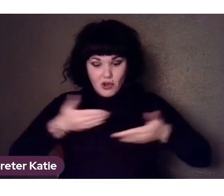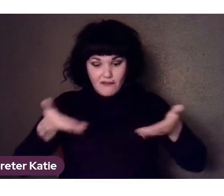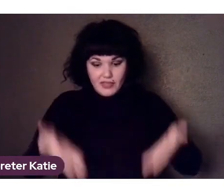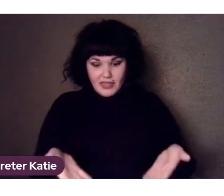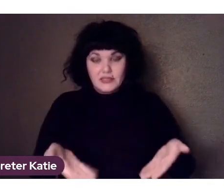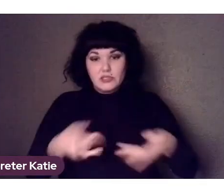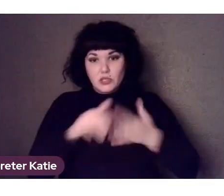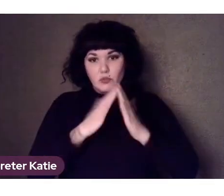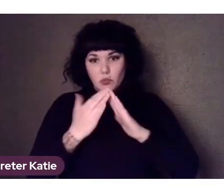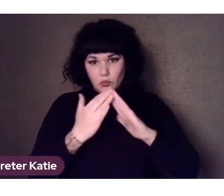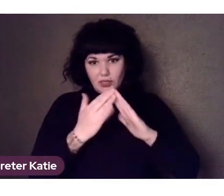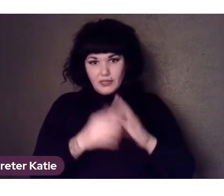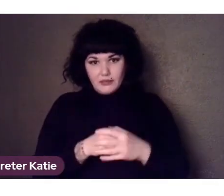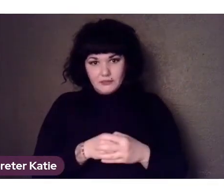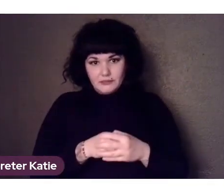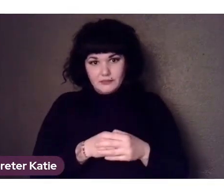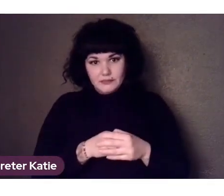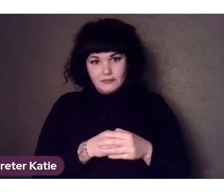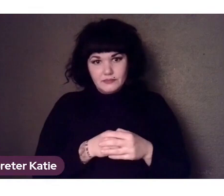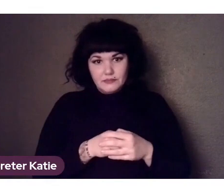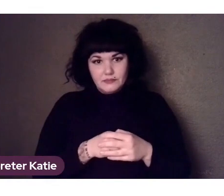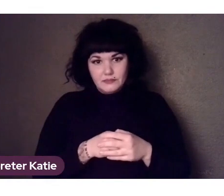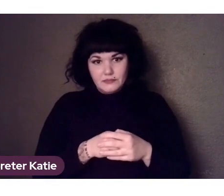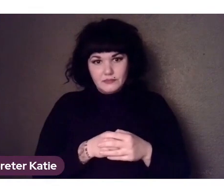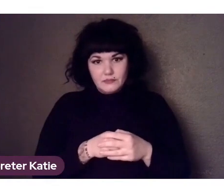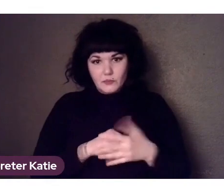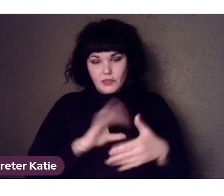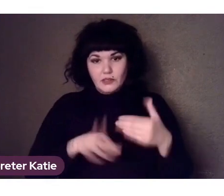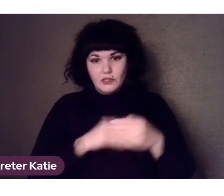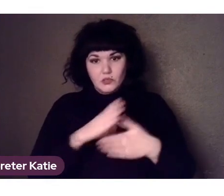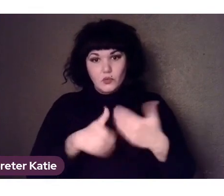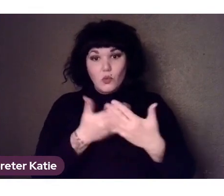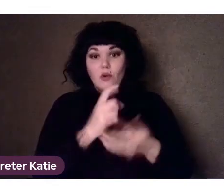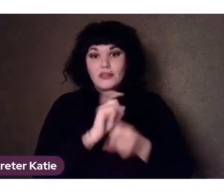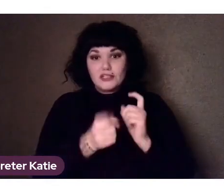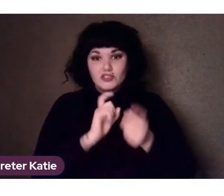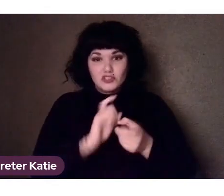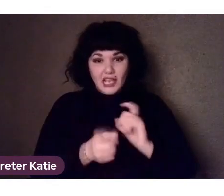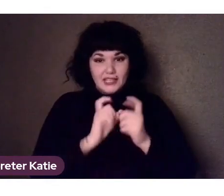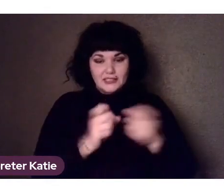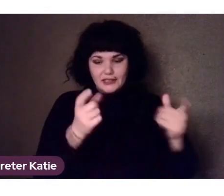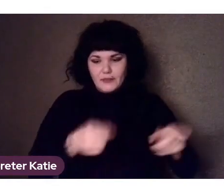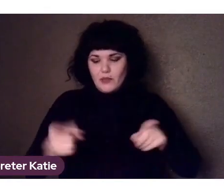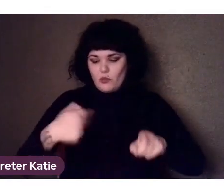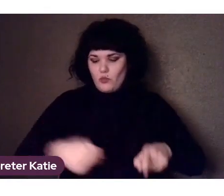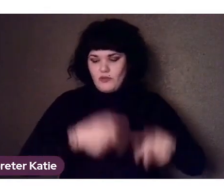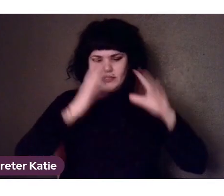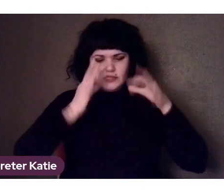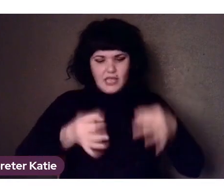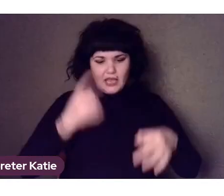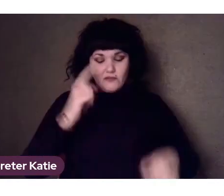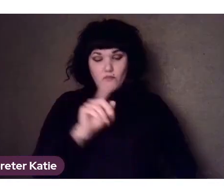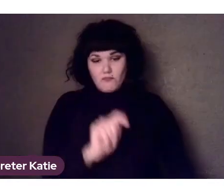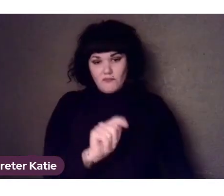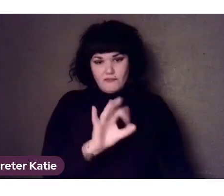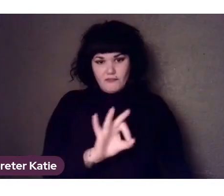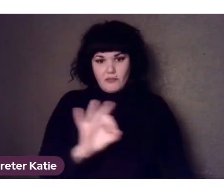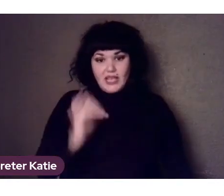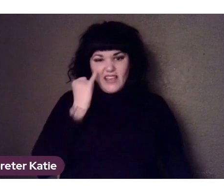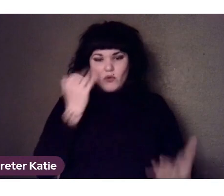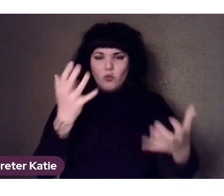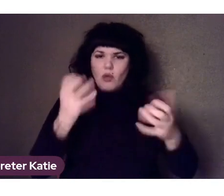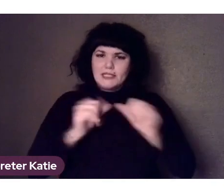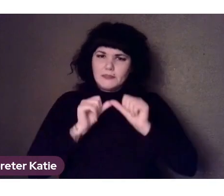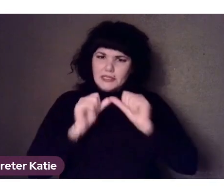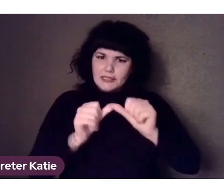In addition to all of the changes we've made, we have decided that in order for the Firecracker Foundation to be sustainable, we